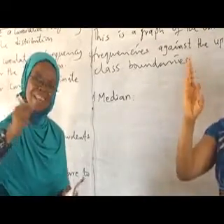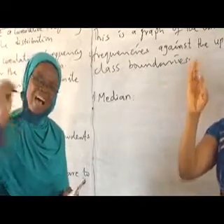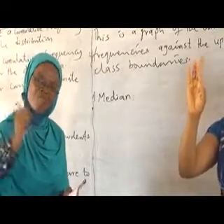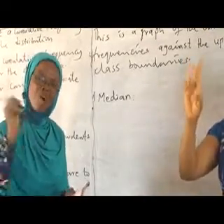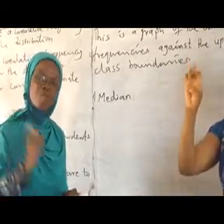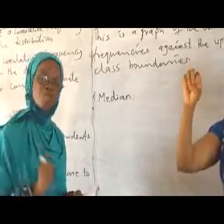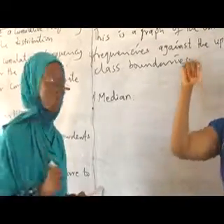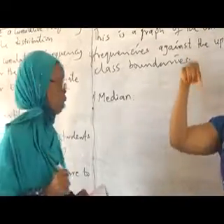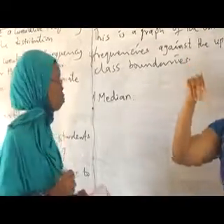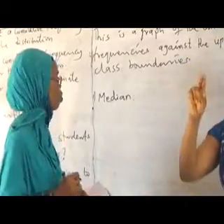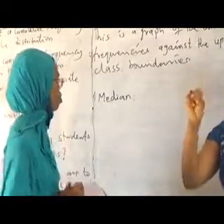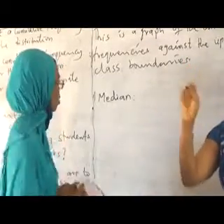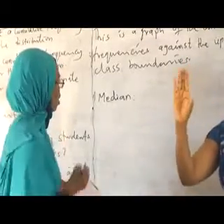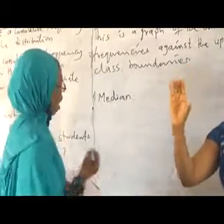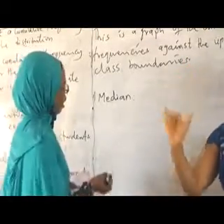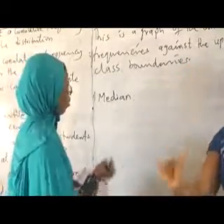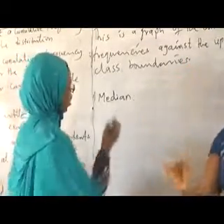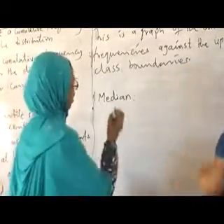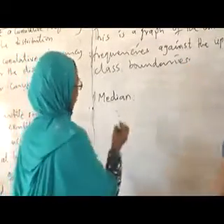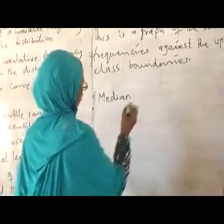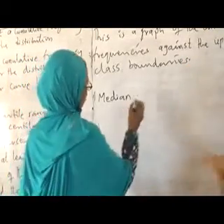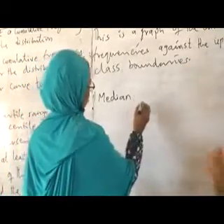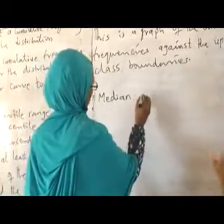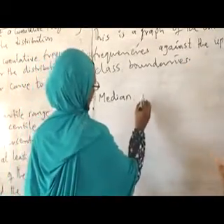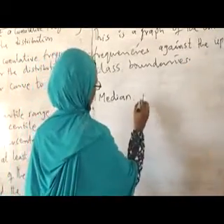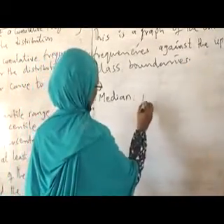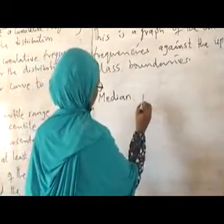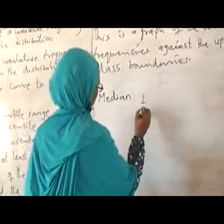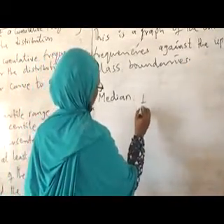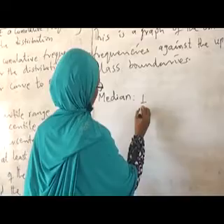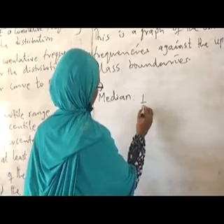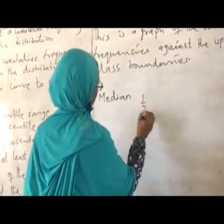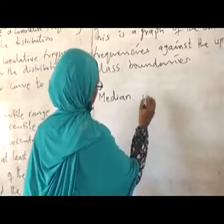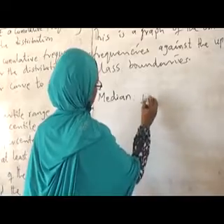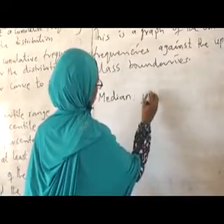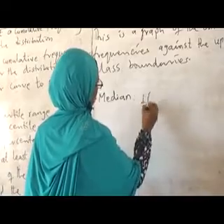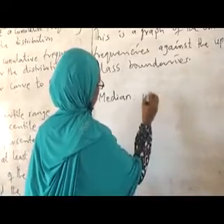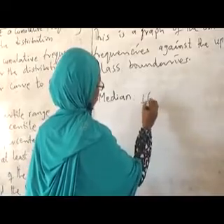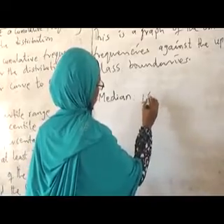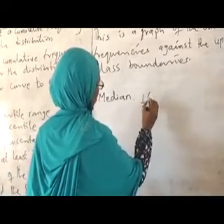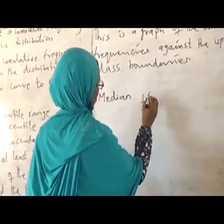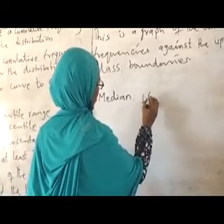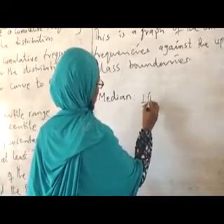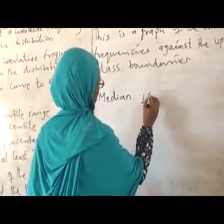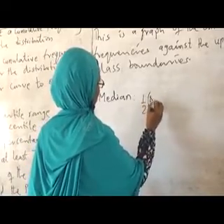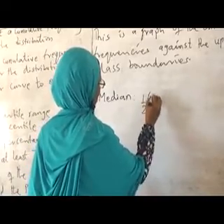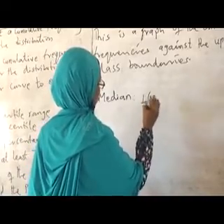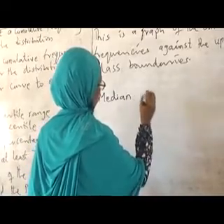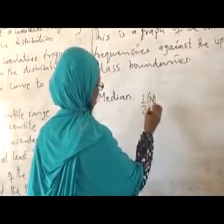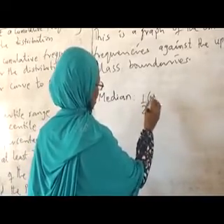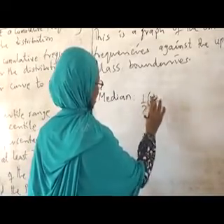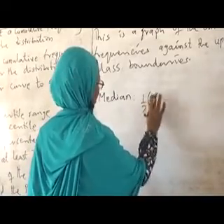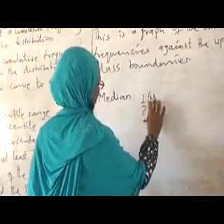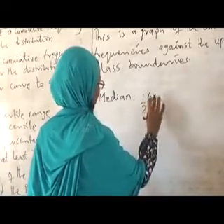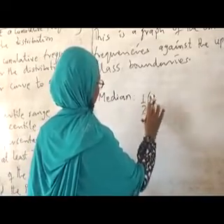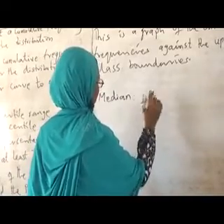mark is at half of the total frequency. How do you get that? You have half. The total frequency, let's